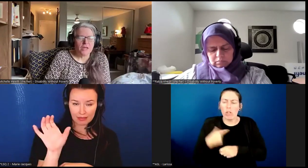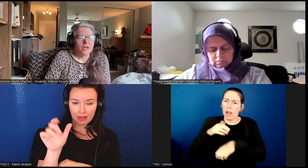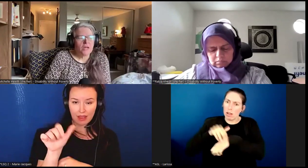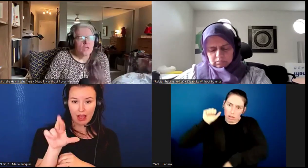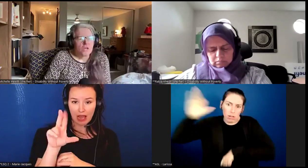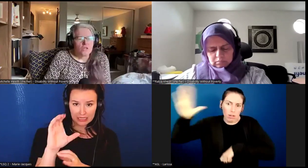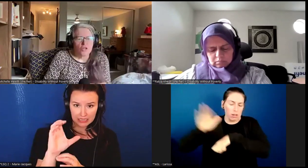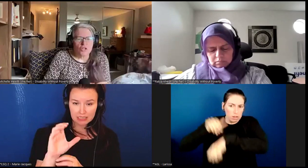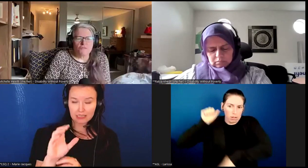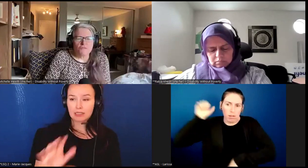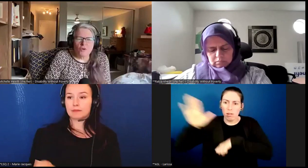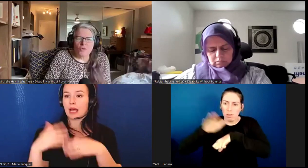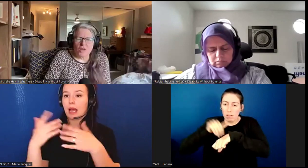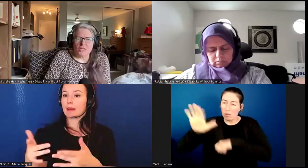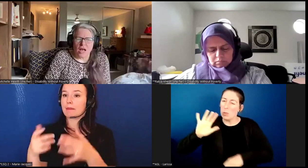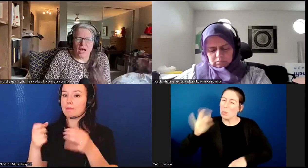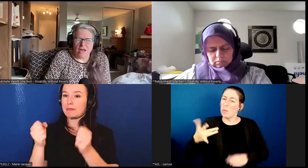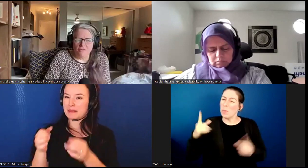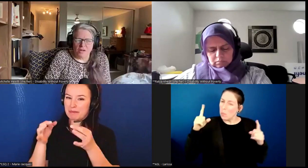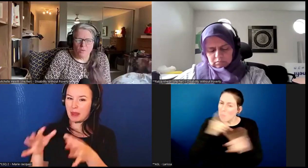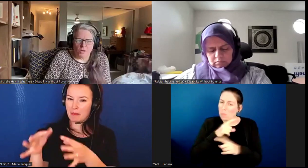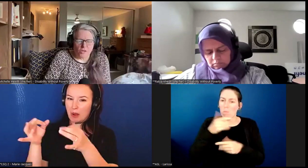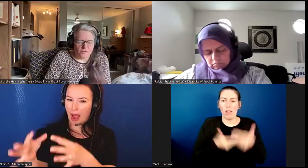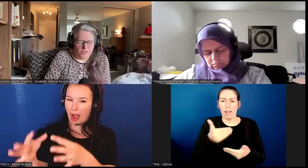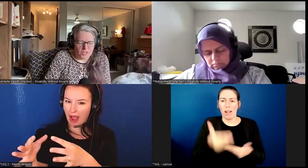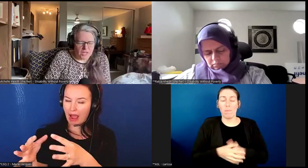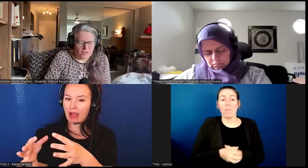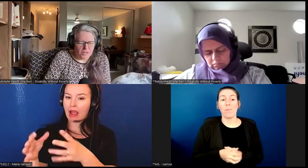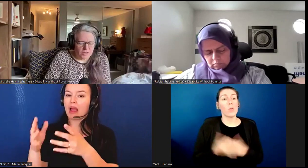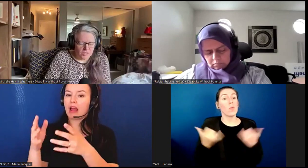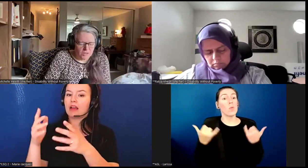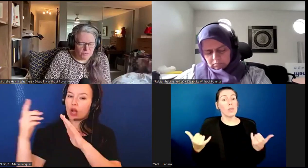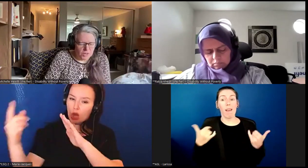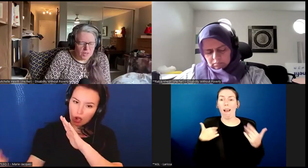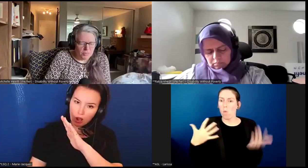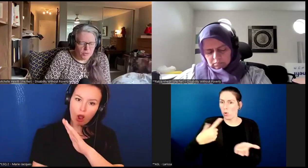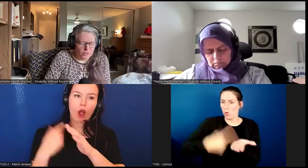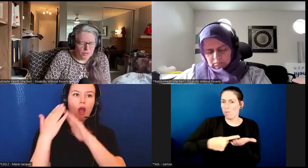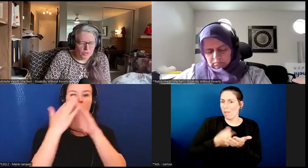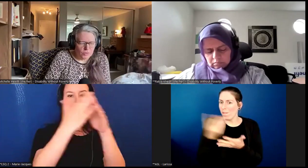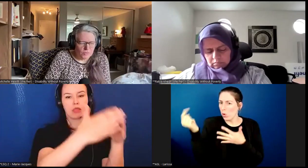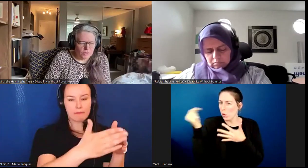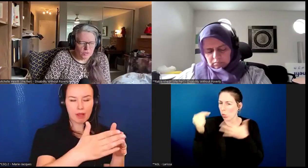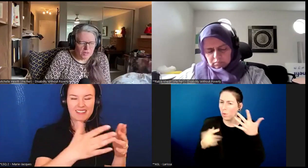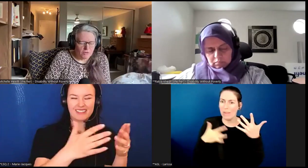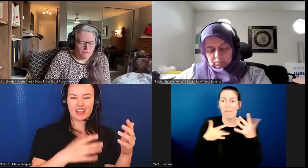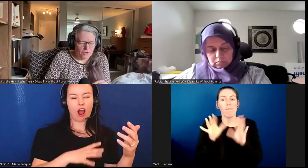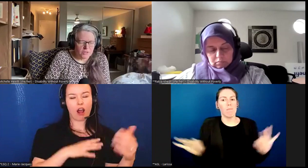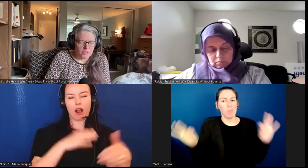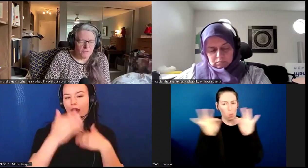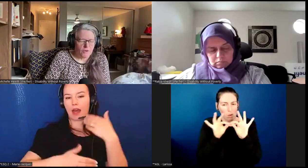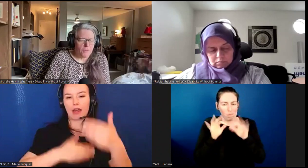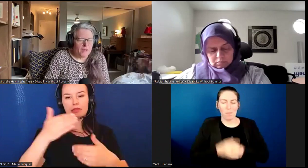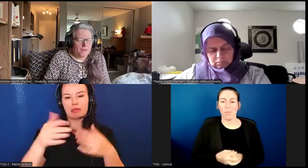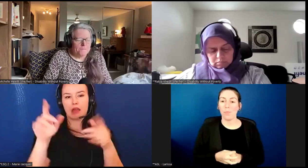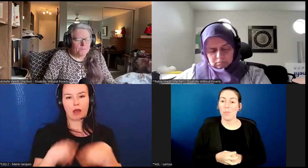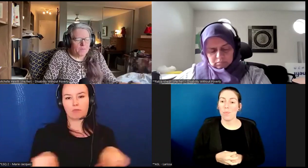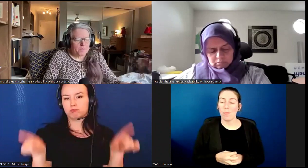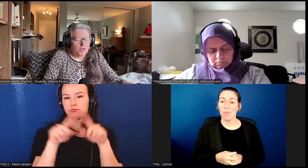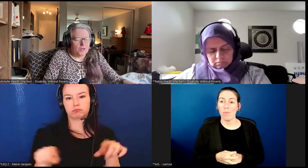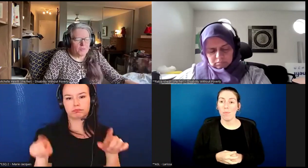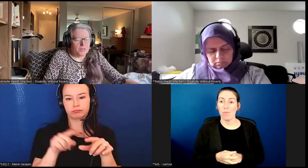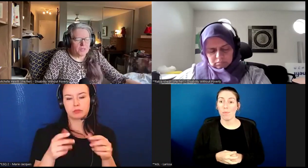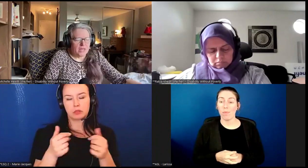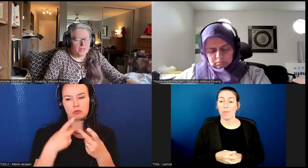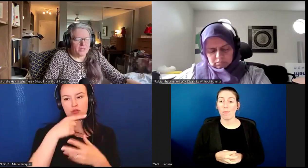things. So there's a few things that I really want to cover today that are really important to me. So first of all,